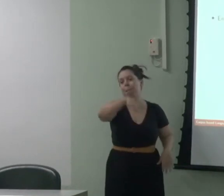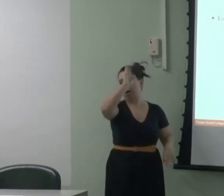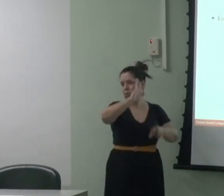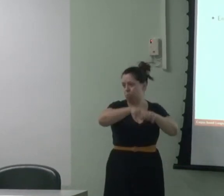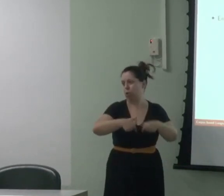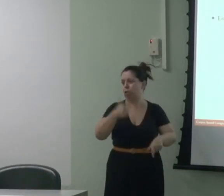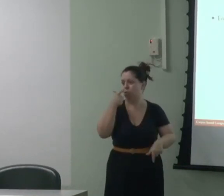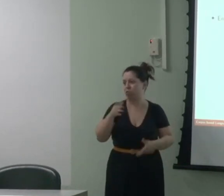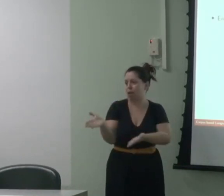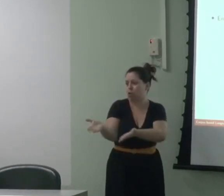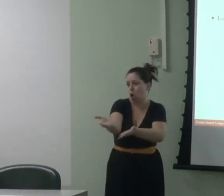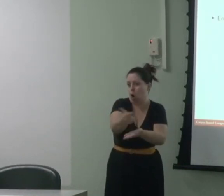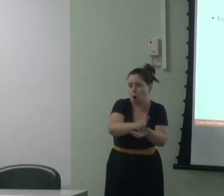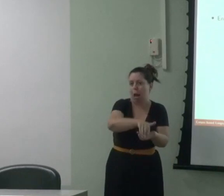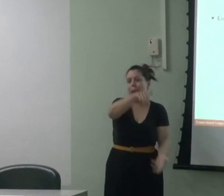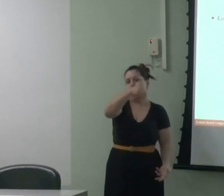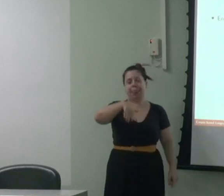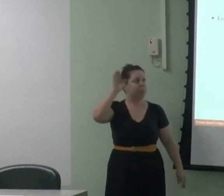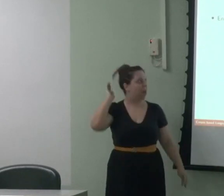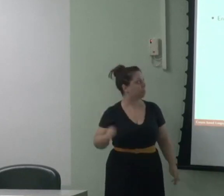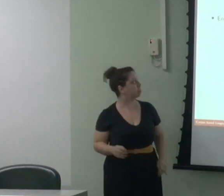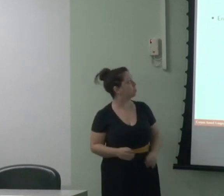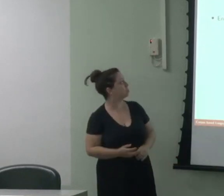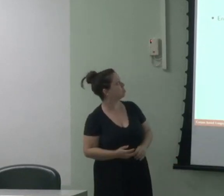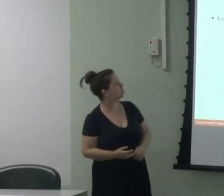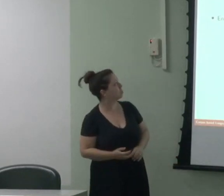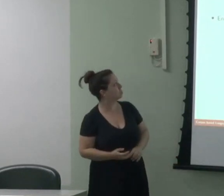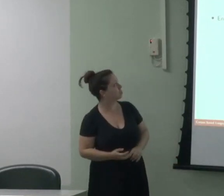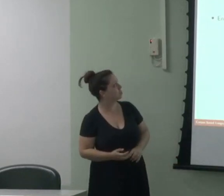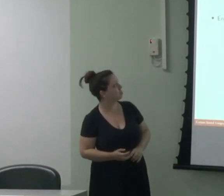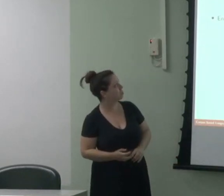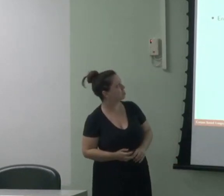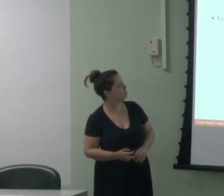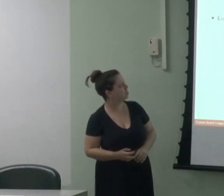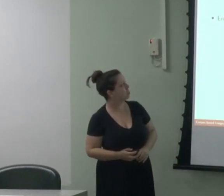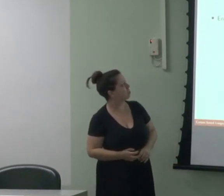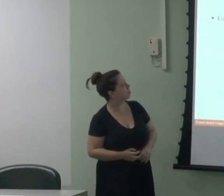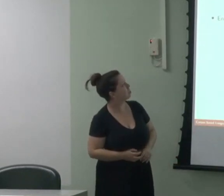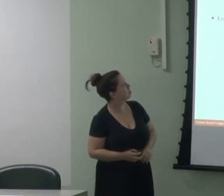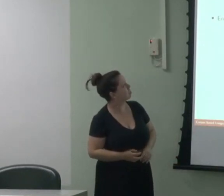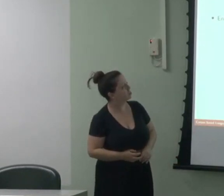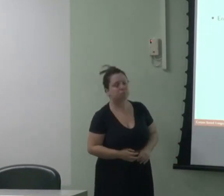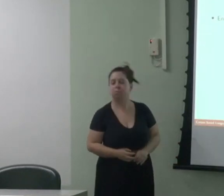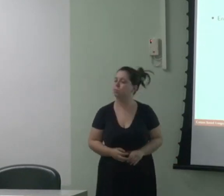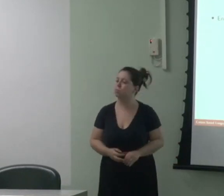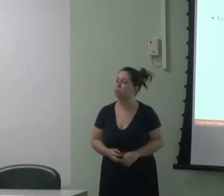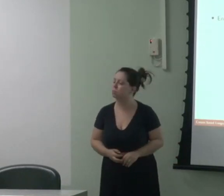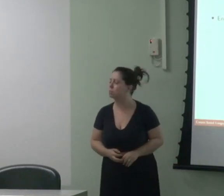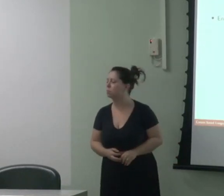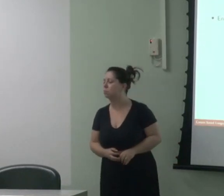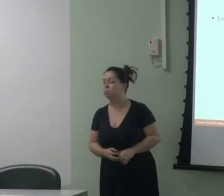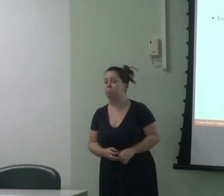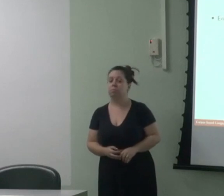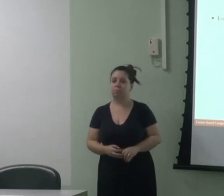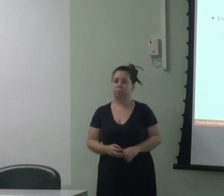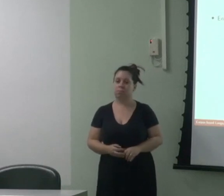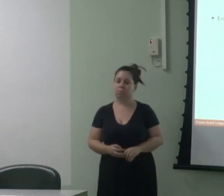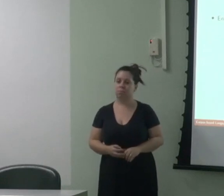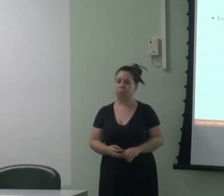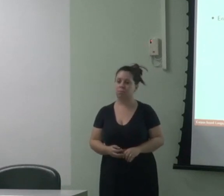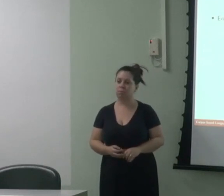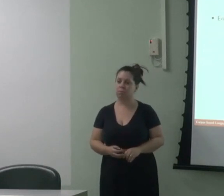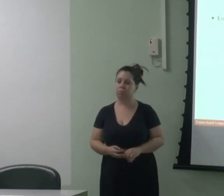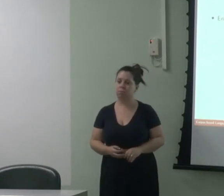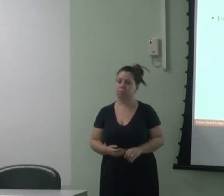So that was about the balance issue. So I don't think there is any good solution to this. We just hope